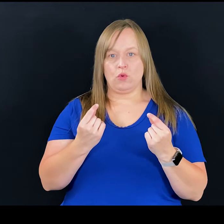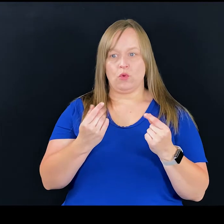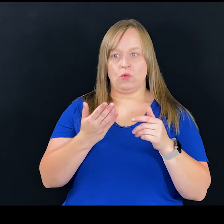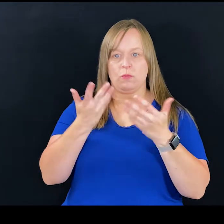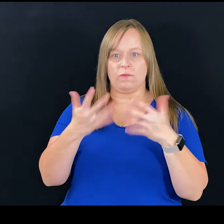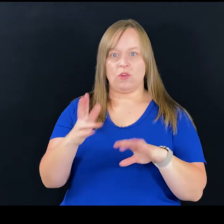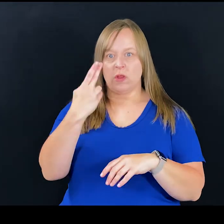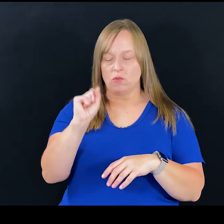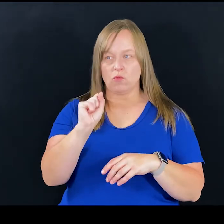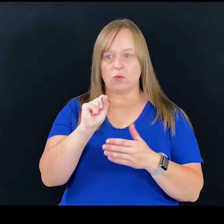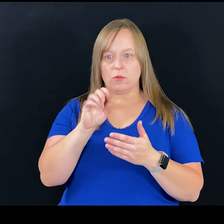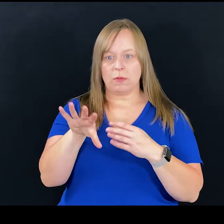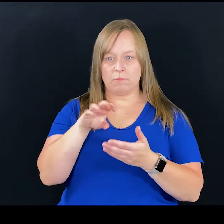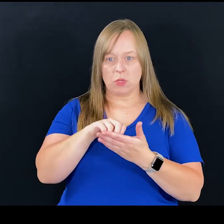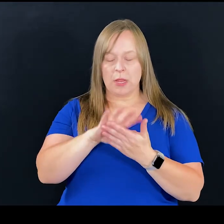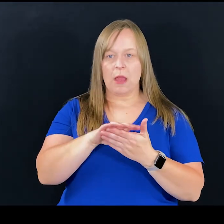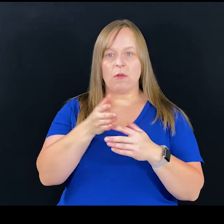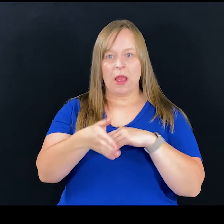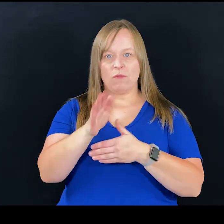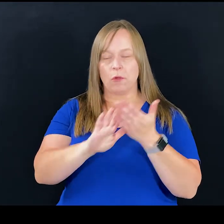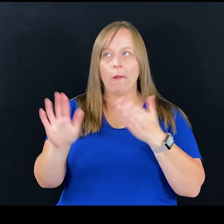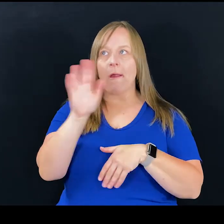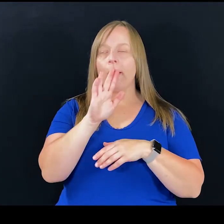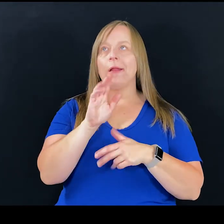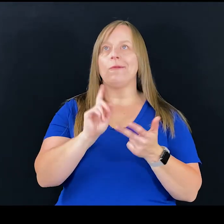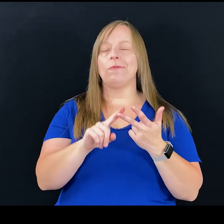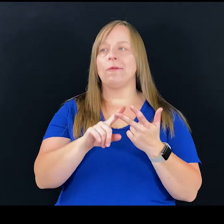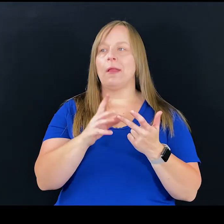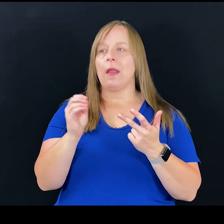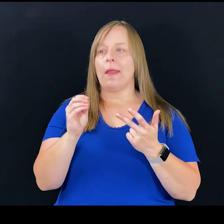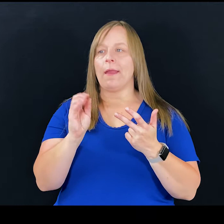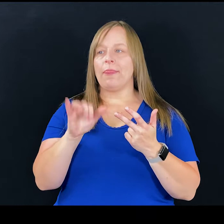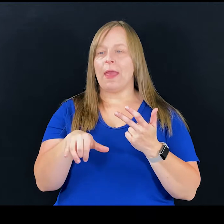was going to do after high school, after